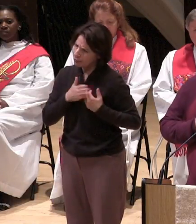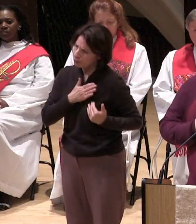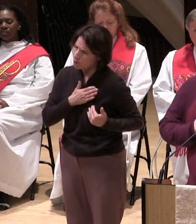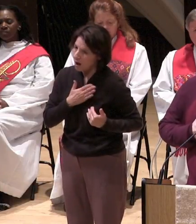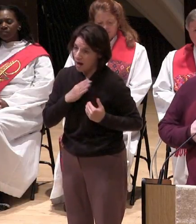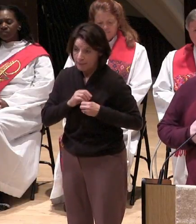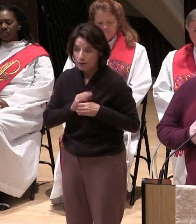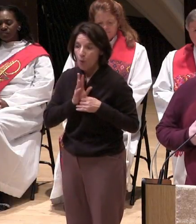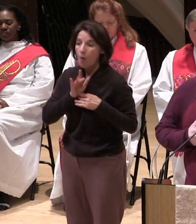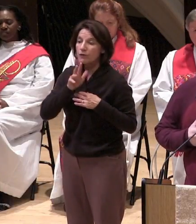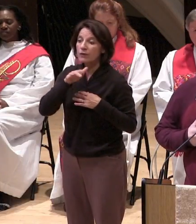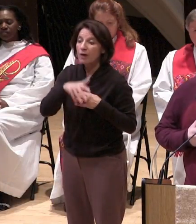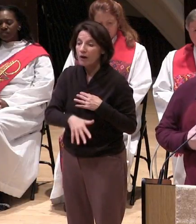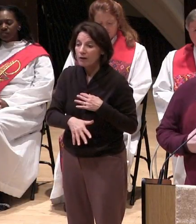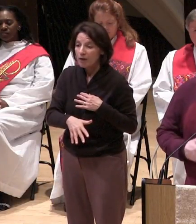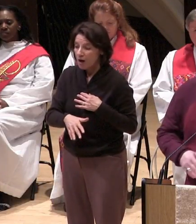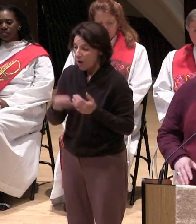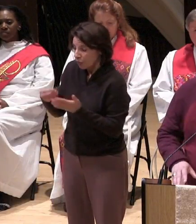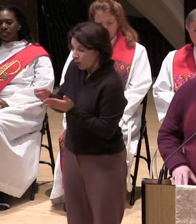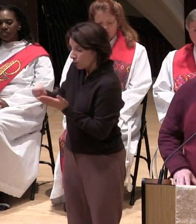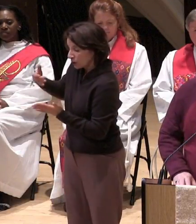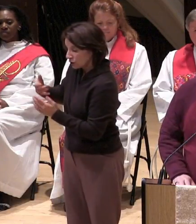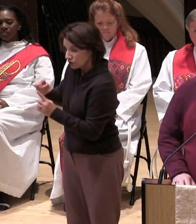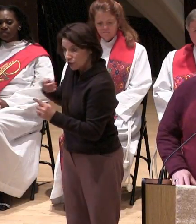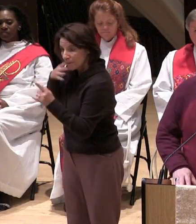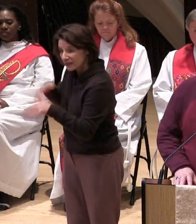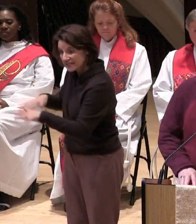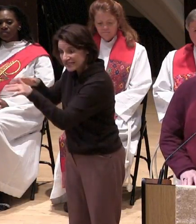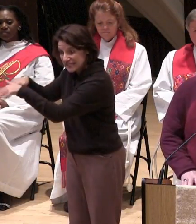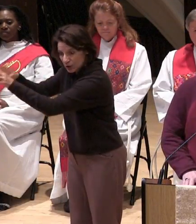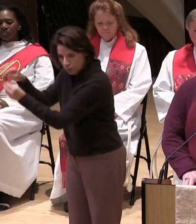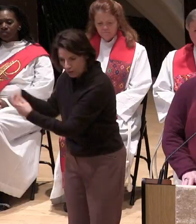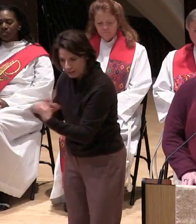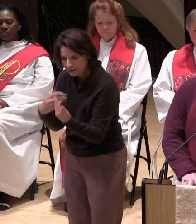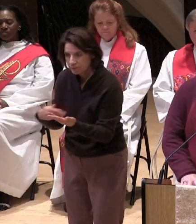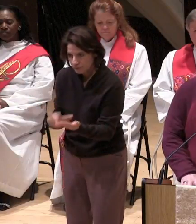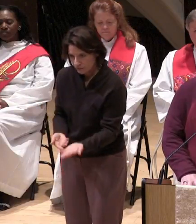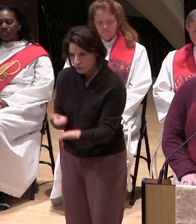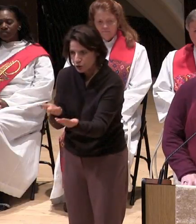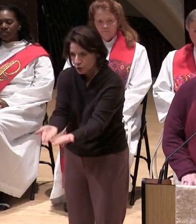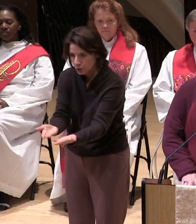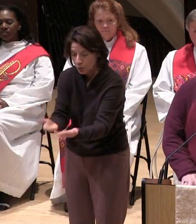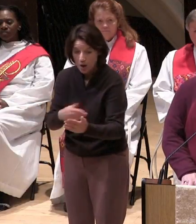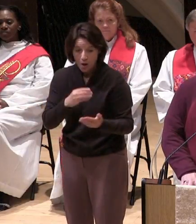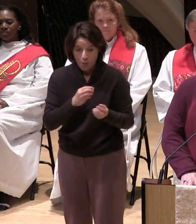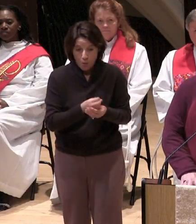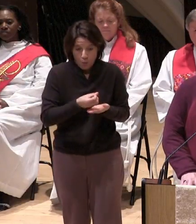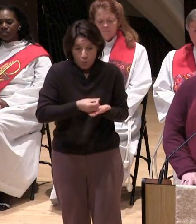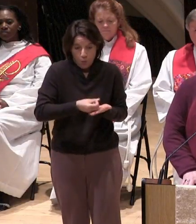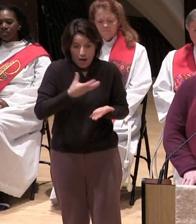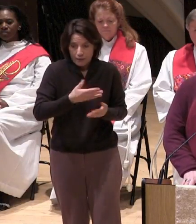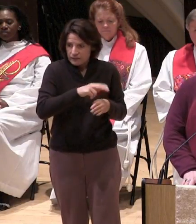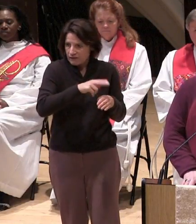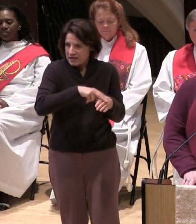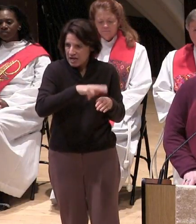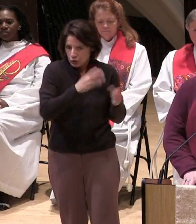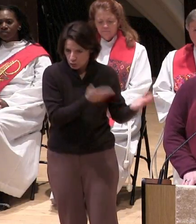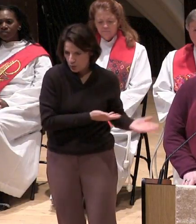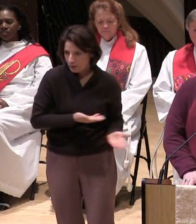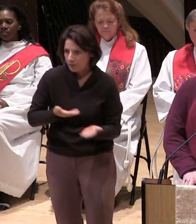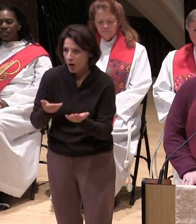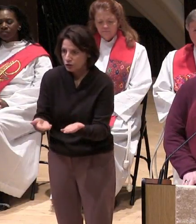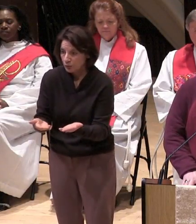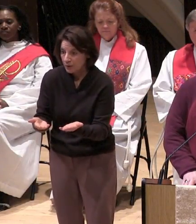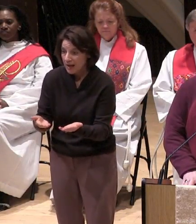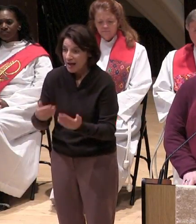the riches of the sea shall be emptied out before you. The wealth of nations shall be brought to you. Caravans of camels